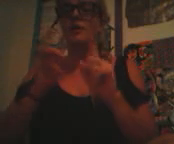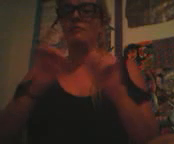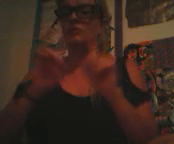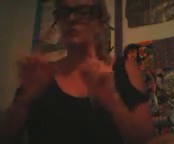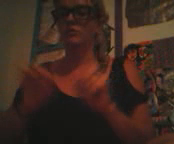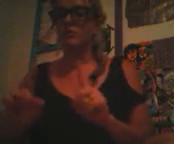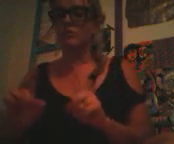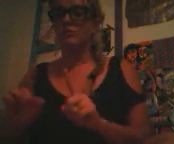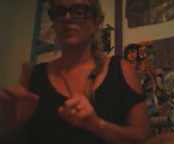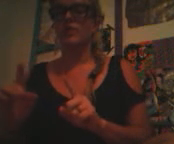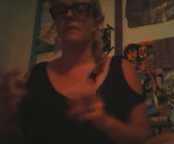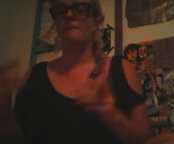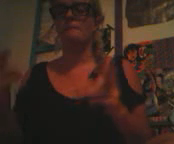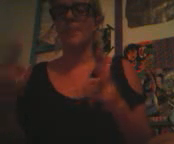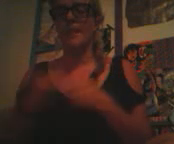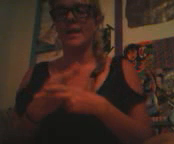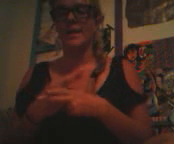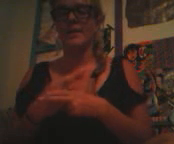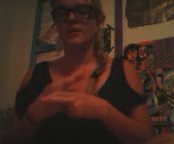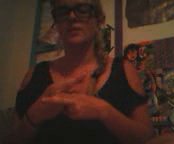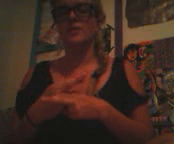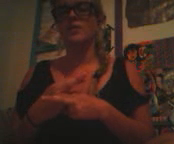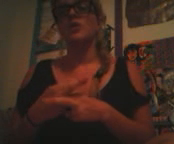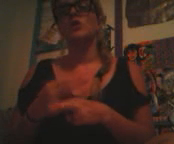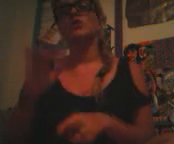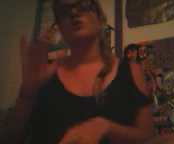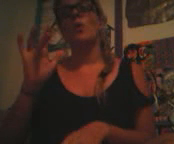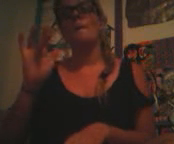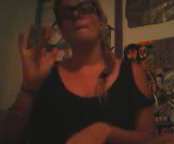our notes, see which kind of reaction this matches to.